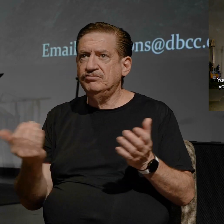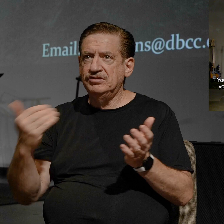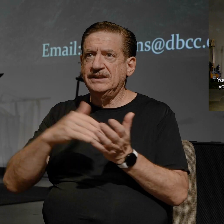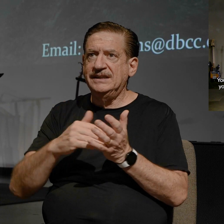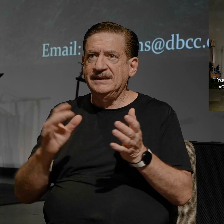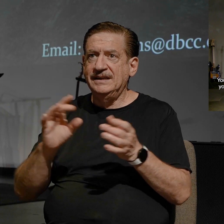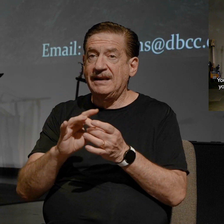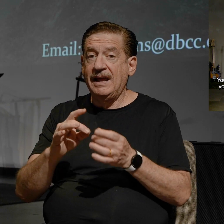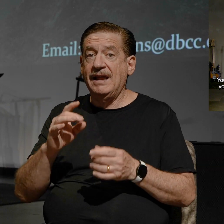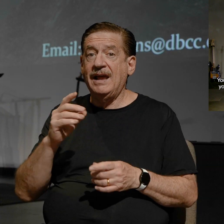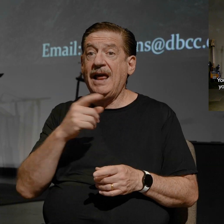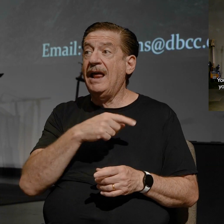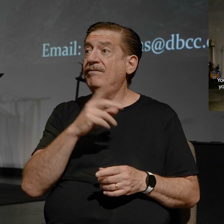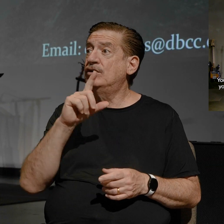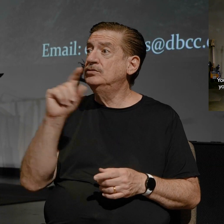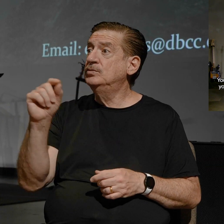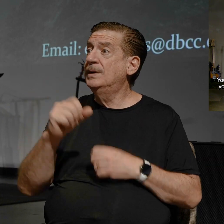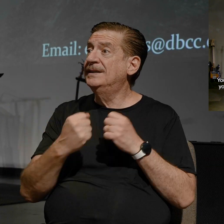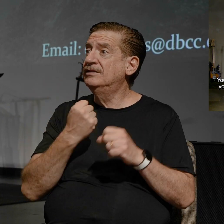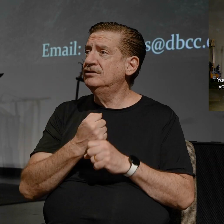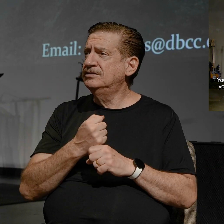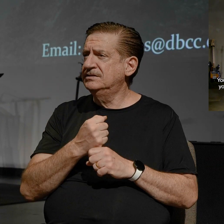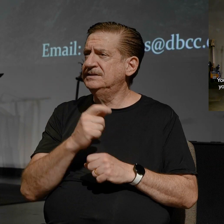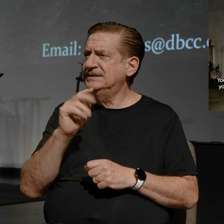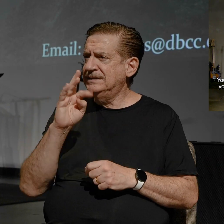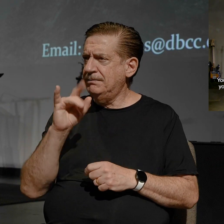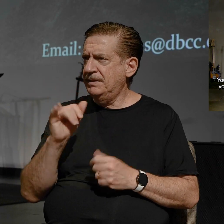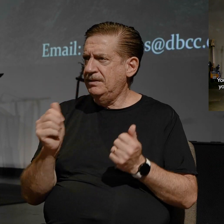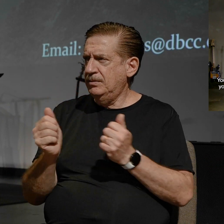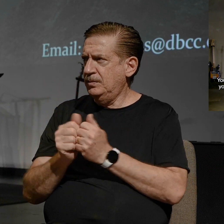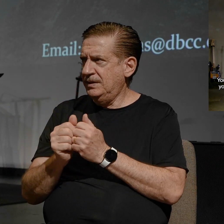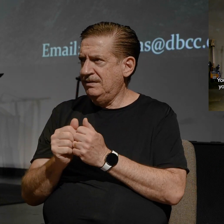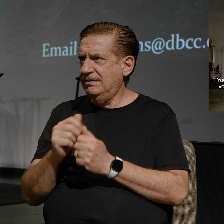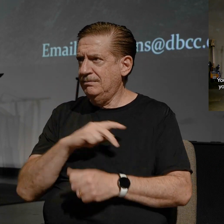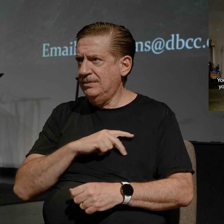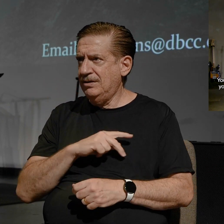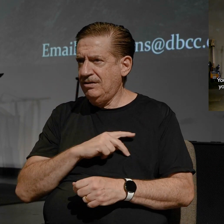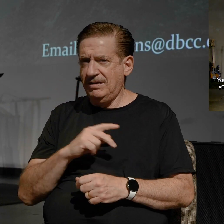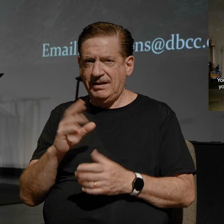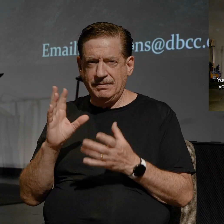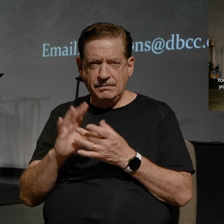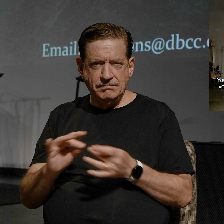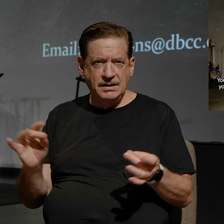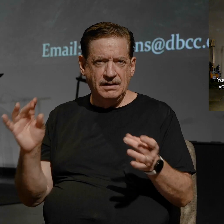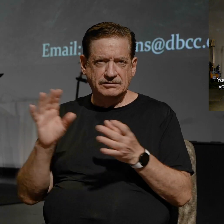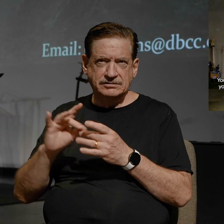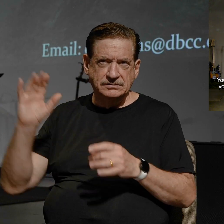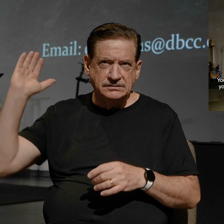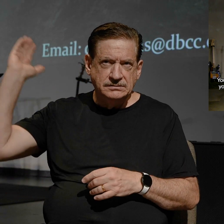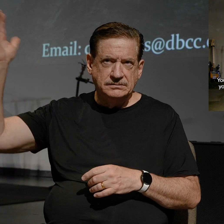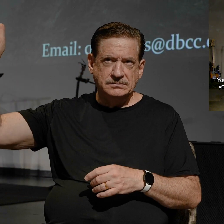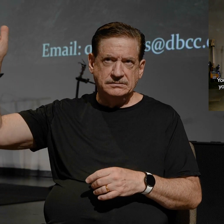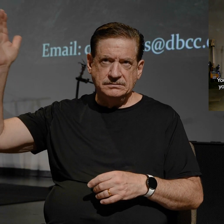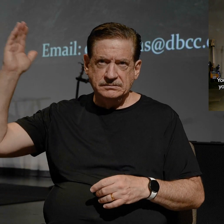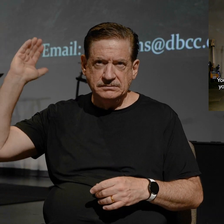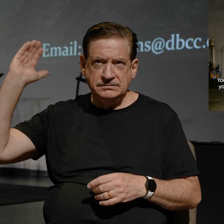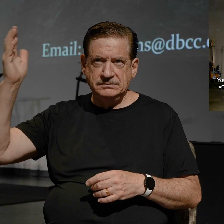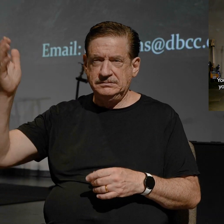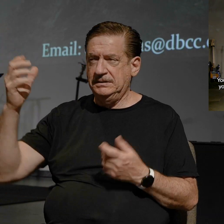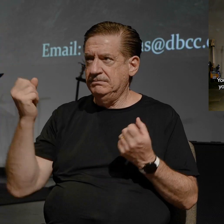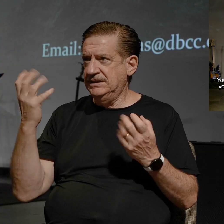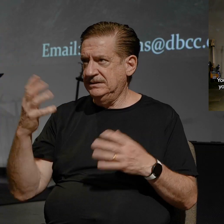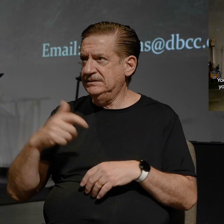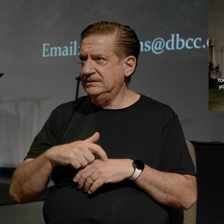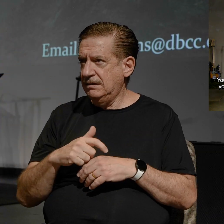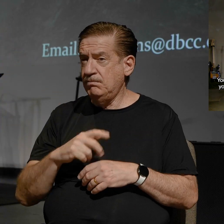has been by Paul's side. Think of the countless messages he has heard Paul give. As far as we know, Paul